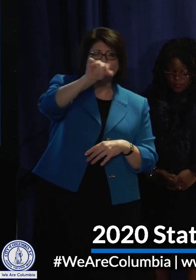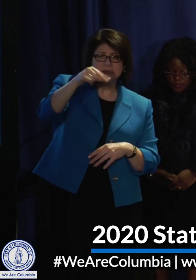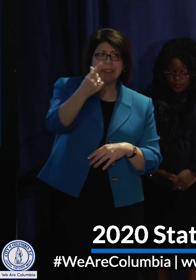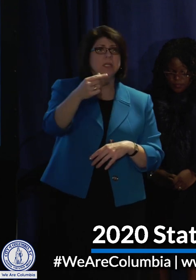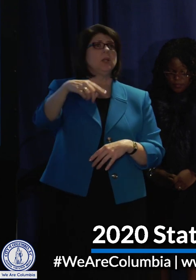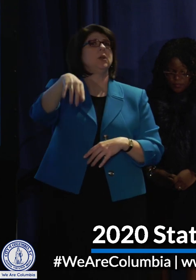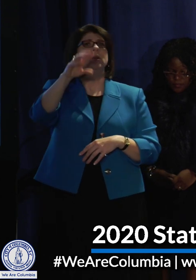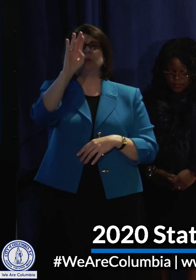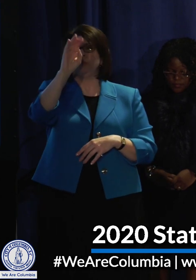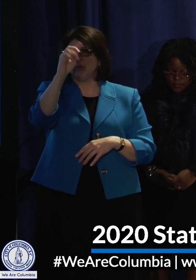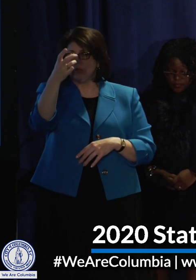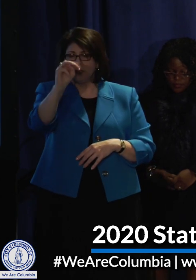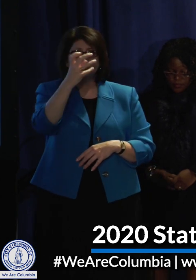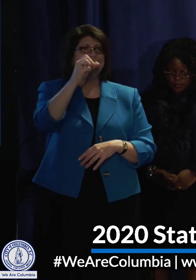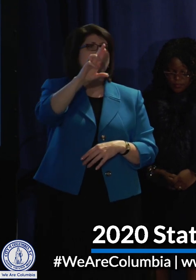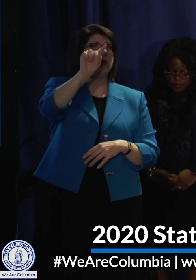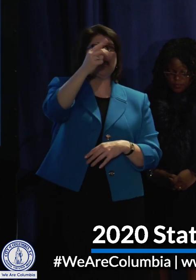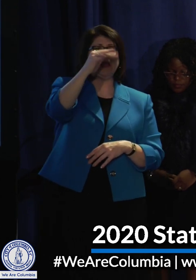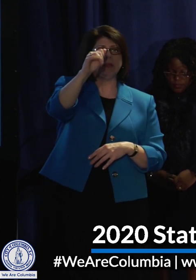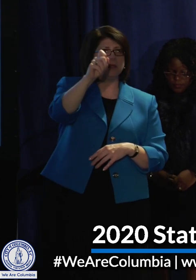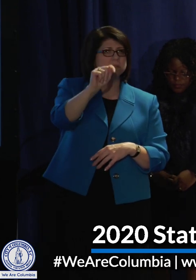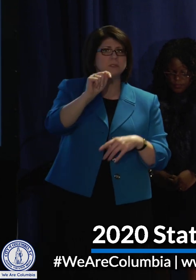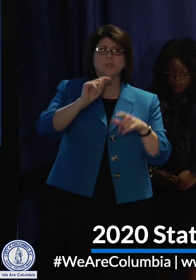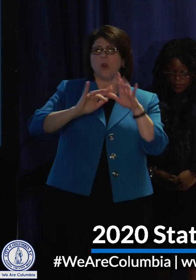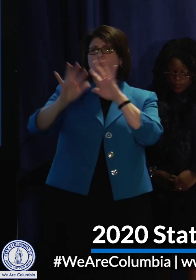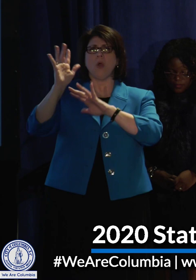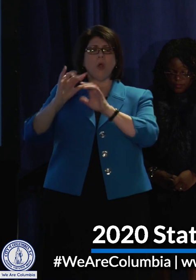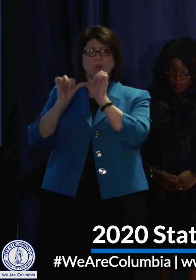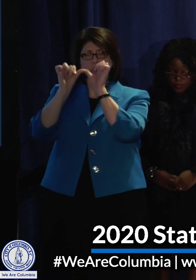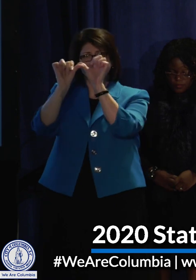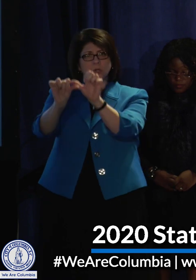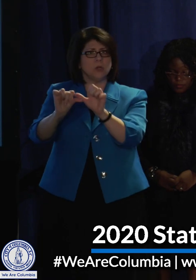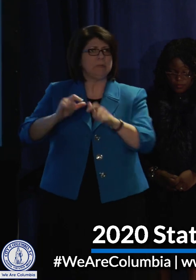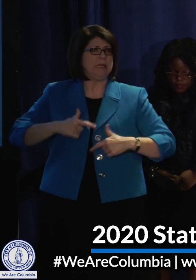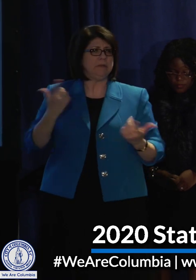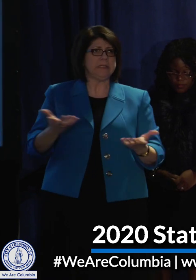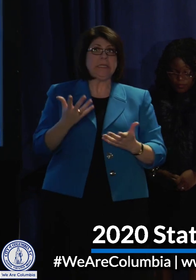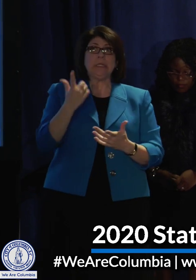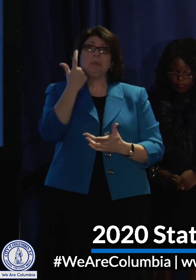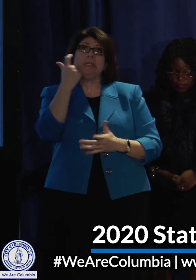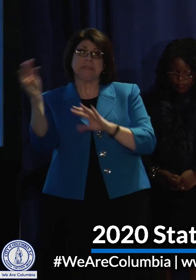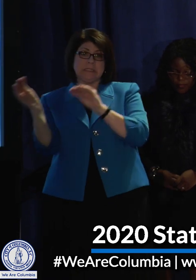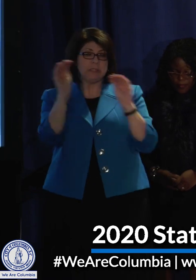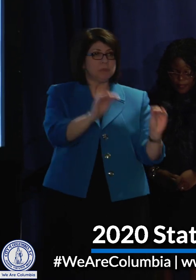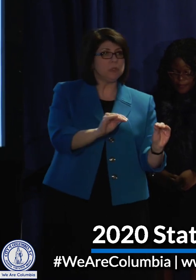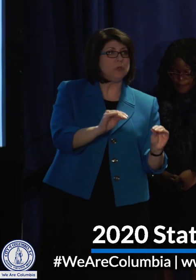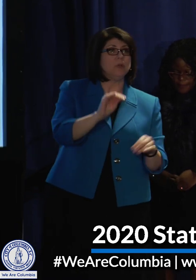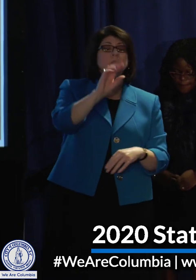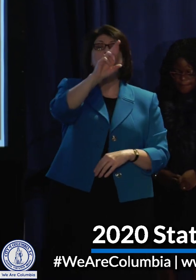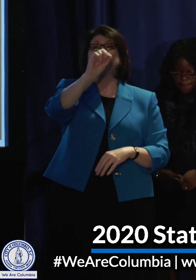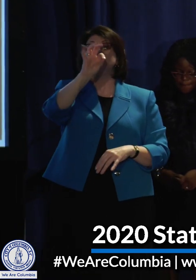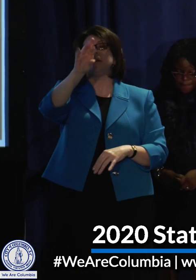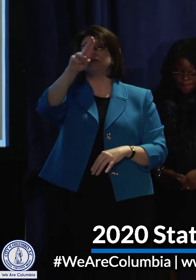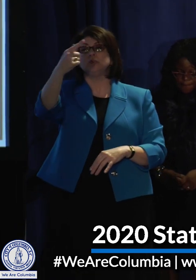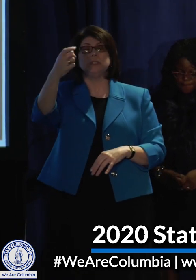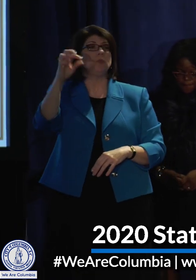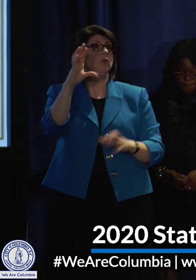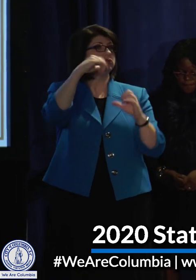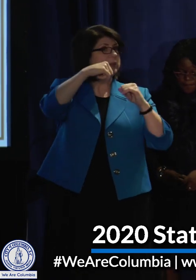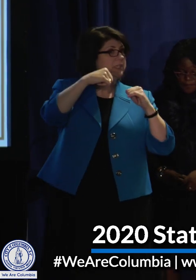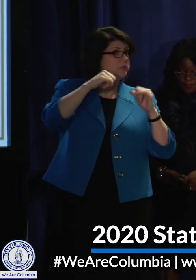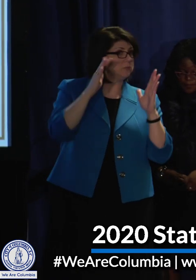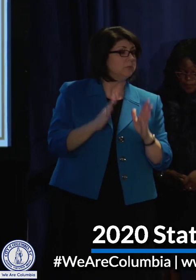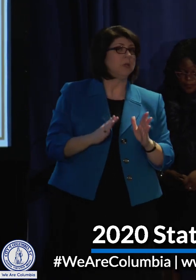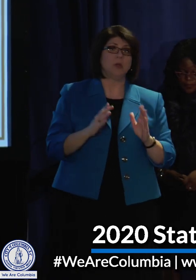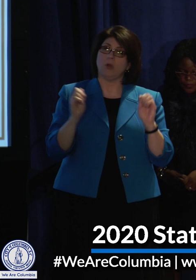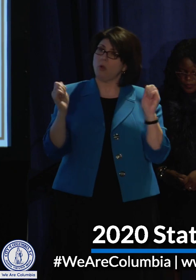or atheist, long-term citizen, recent immigrant, refugee, or stranger, is